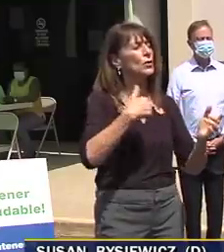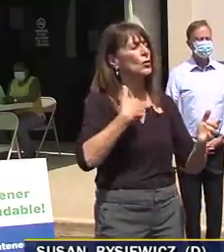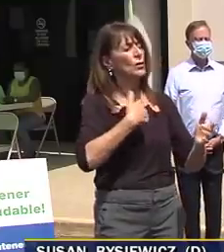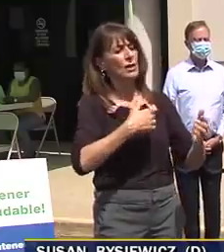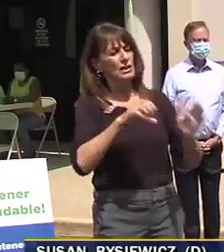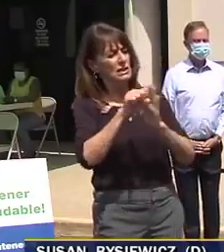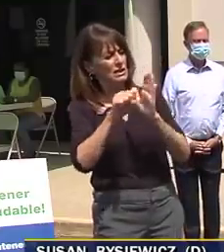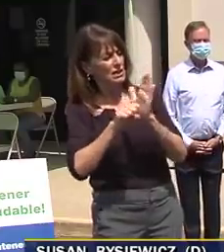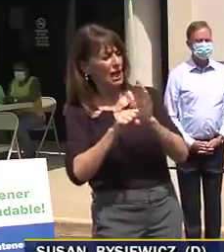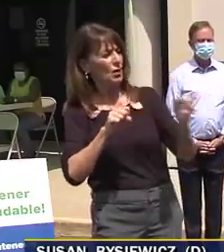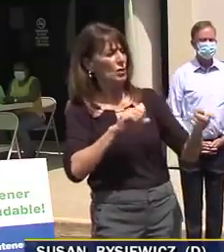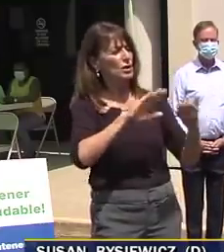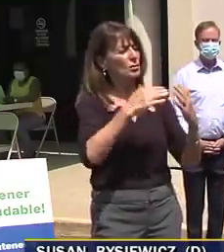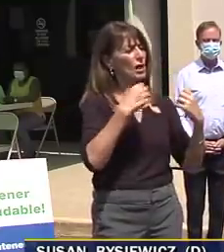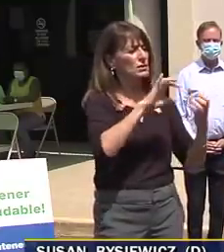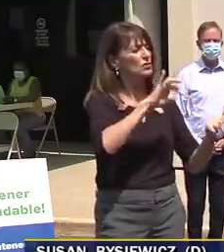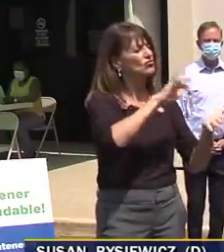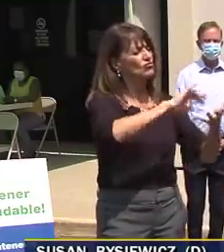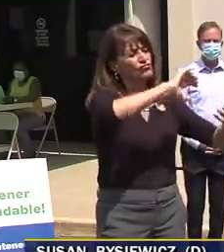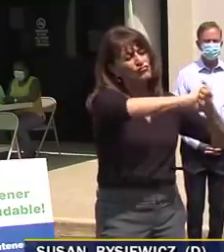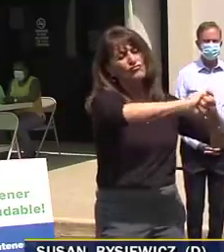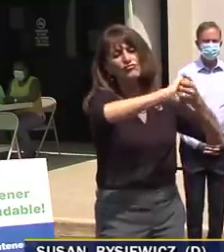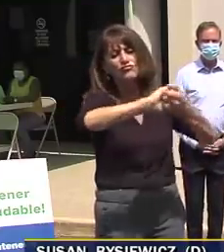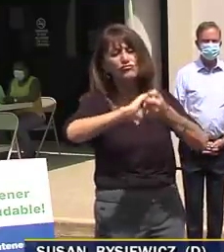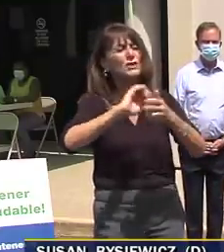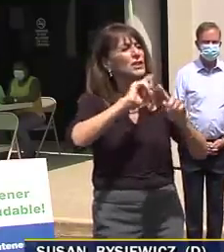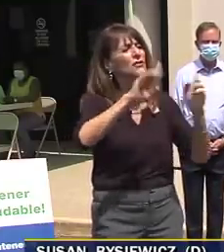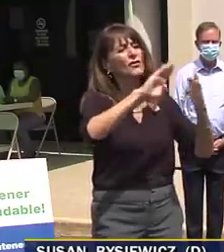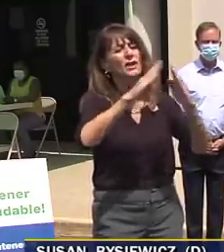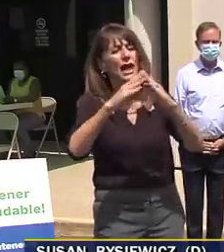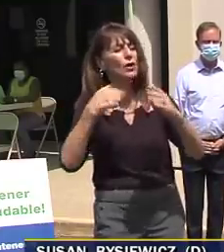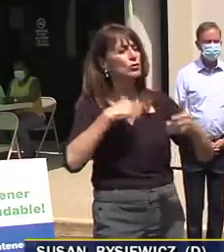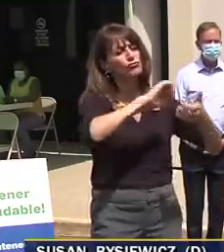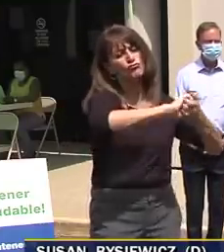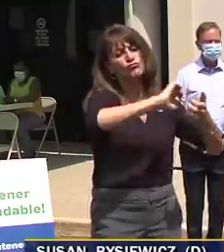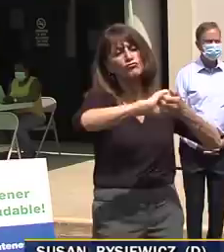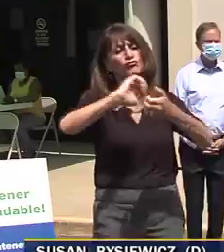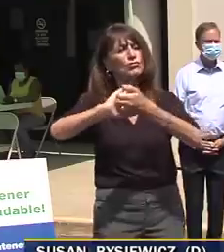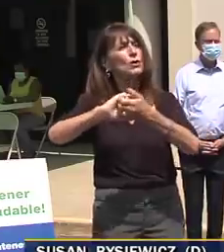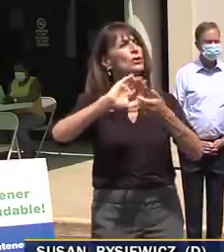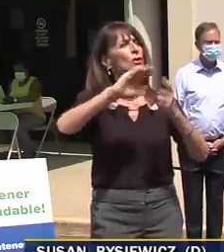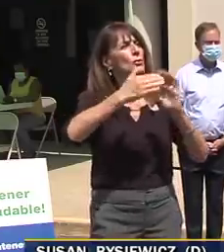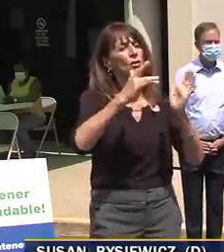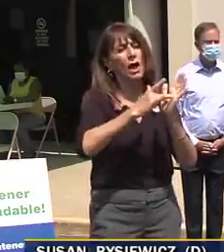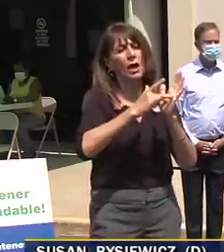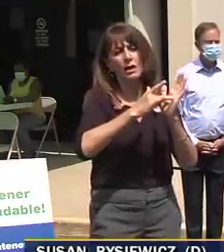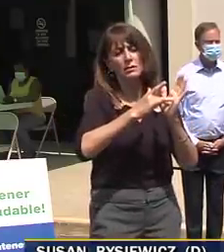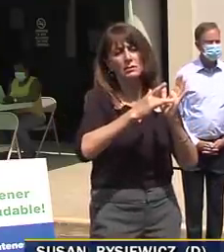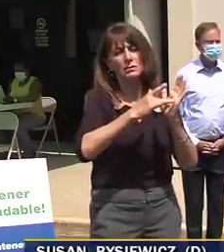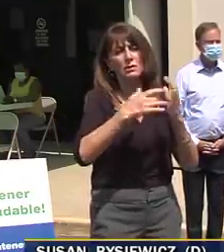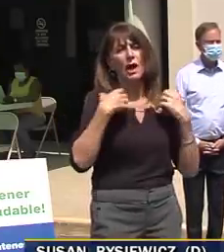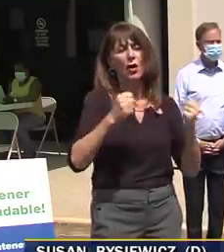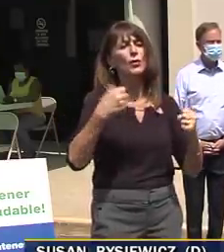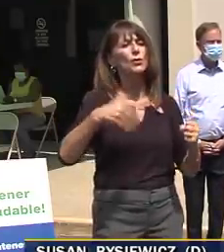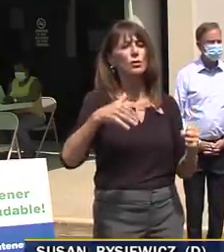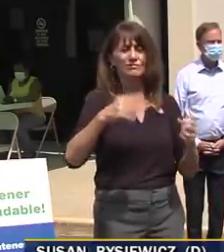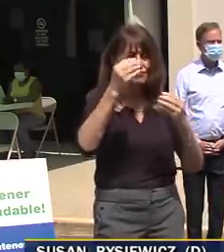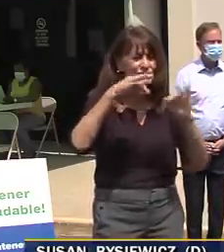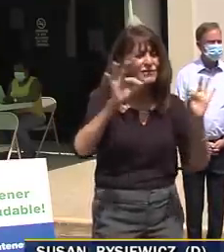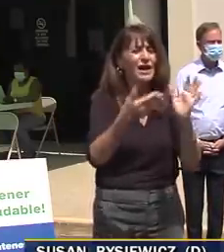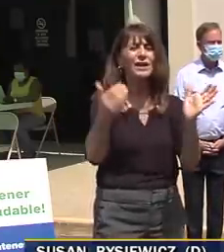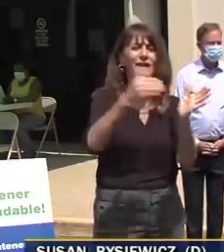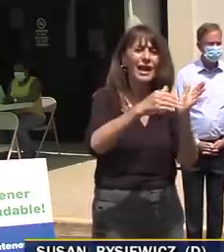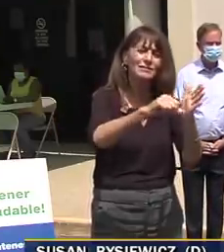in all parts of our state. So we want everybody to know it's important to get